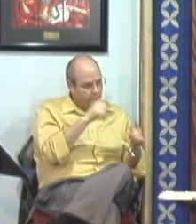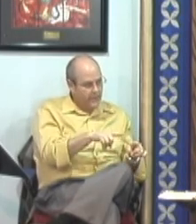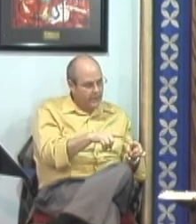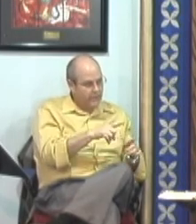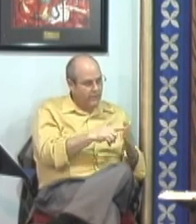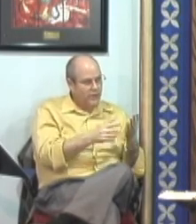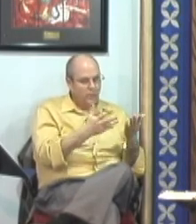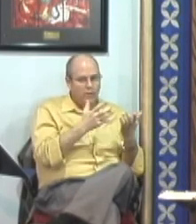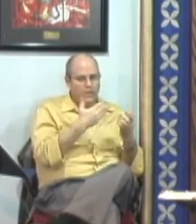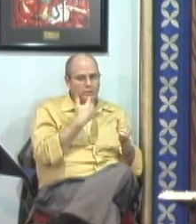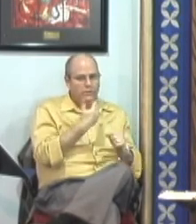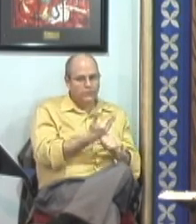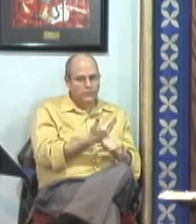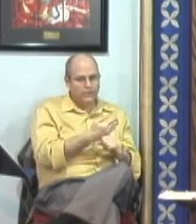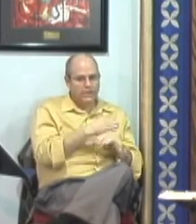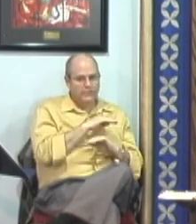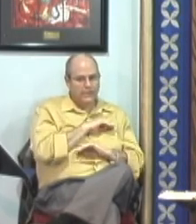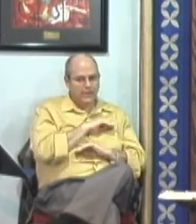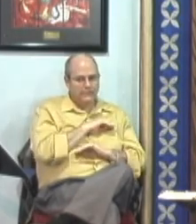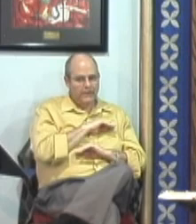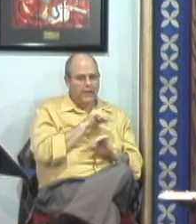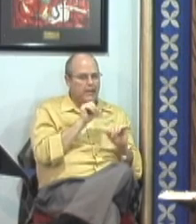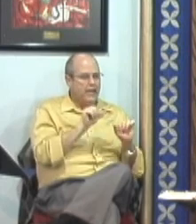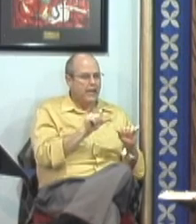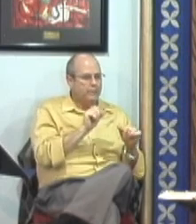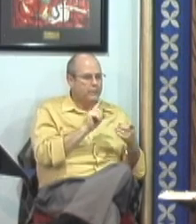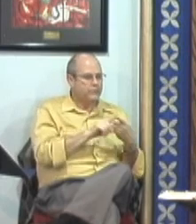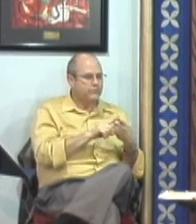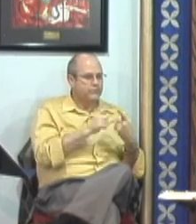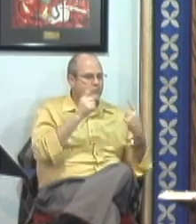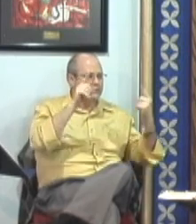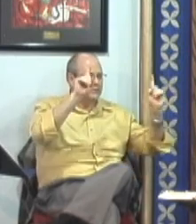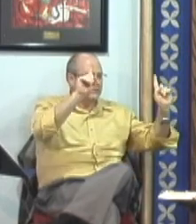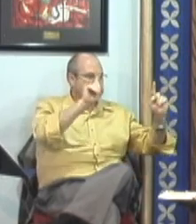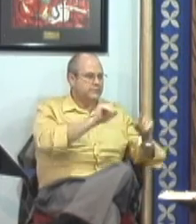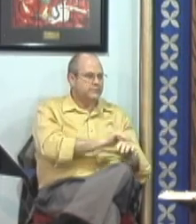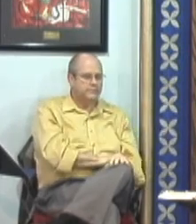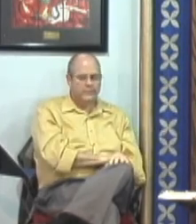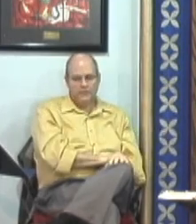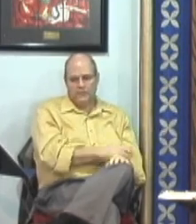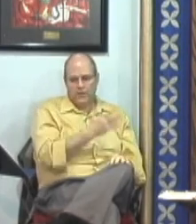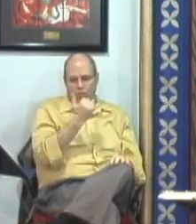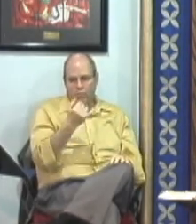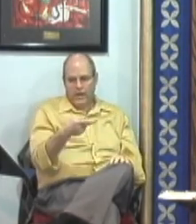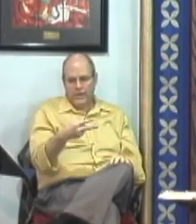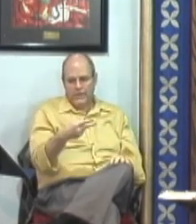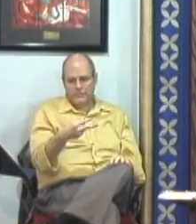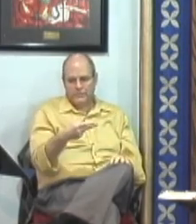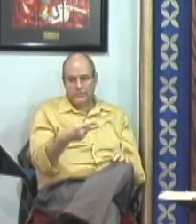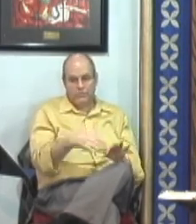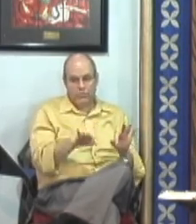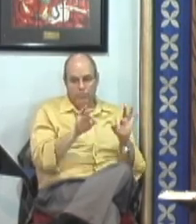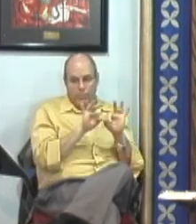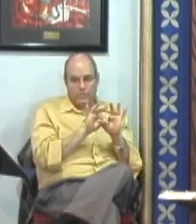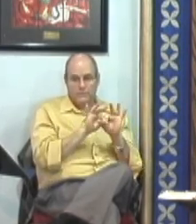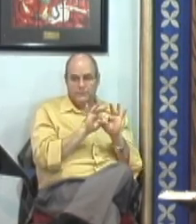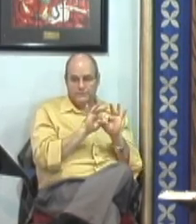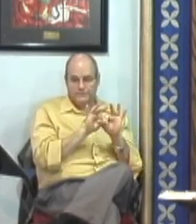what he wants is good, satisfying, and able to succeed. So why are these two things so